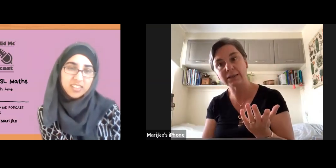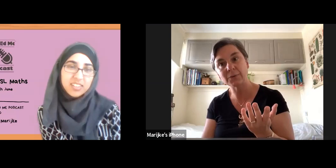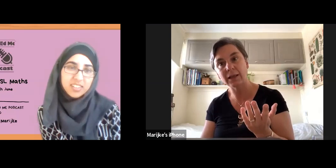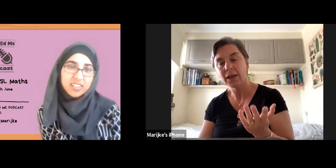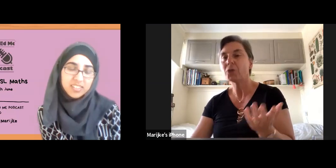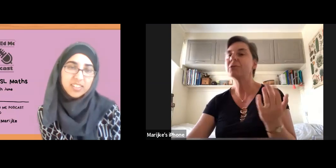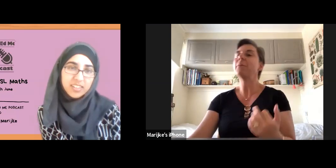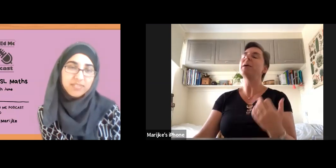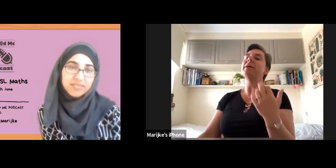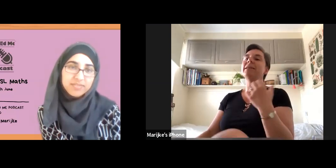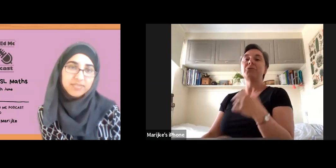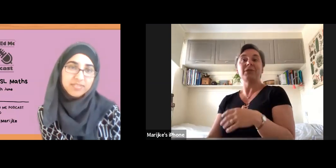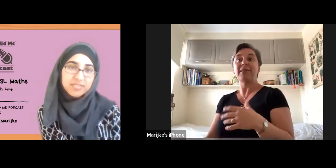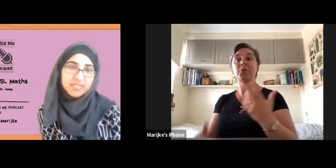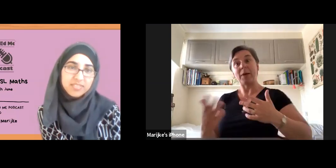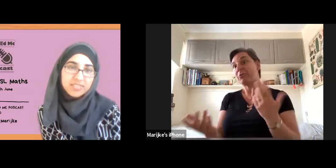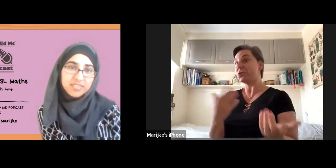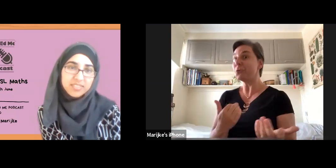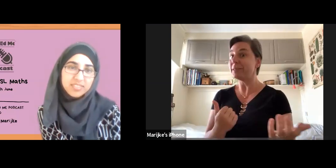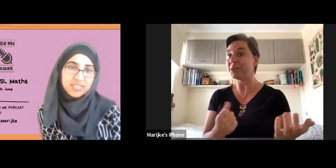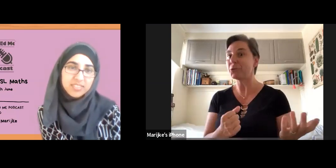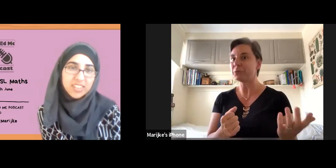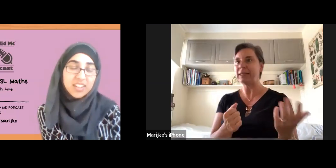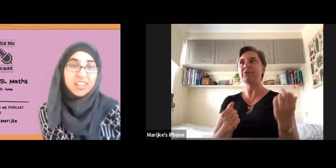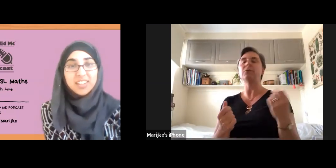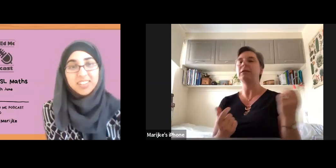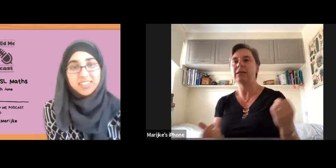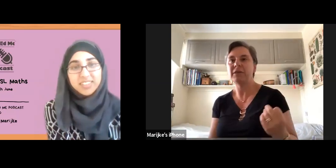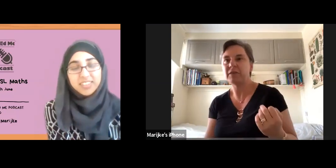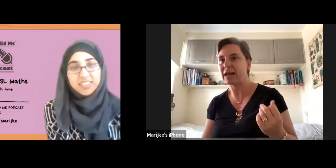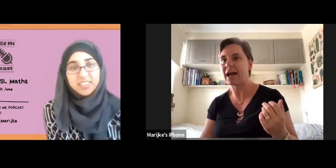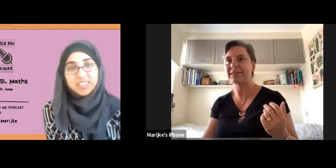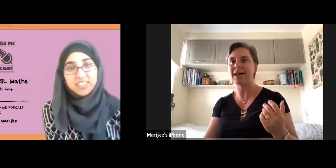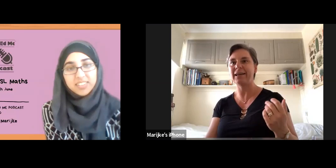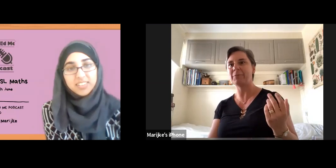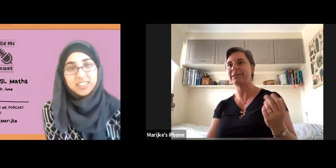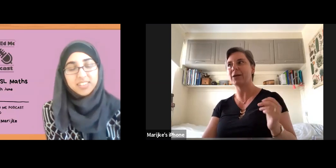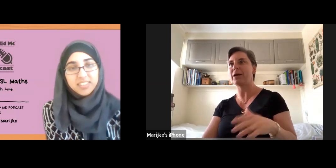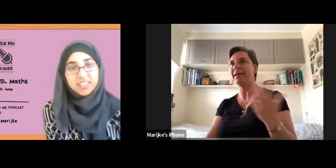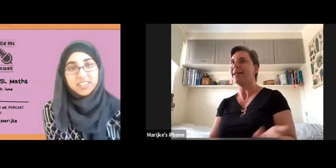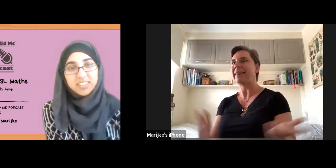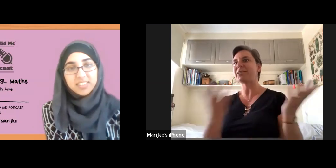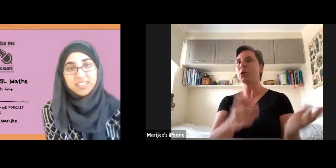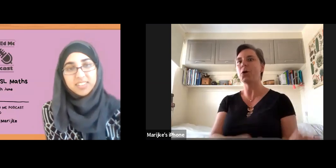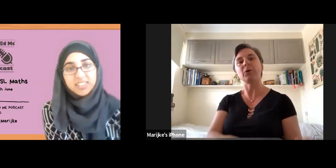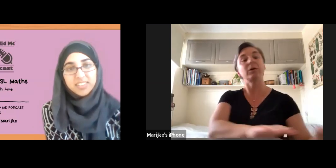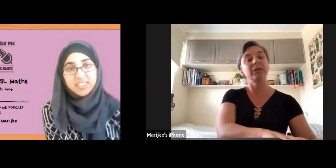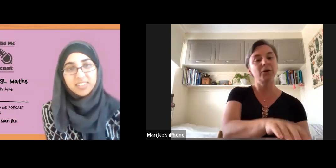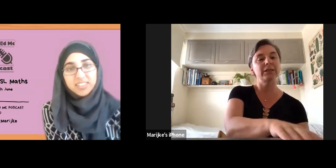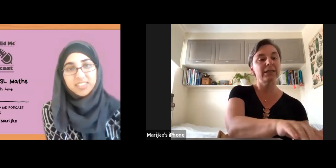well. So that might be an interesting thing for parents to do with their children, even though even if they can't sign, they might say, okay, let's learn. What are you learning today?